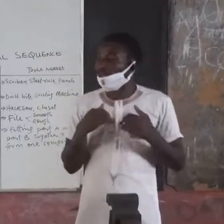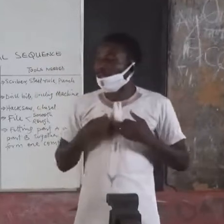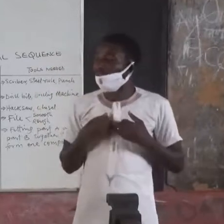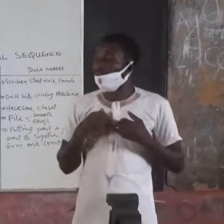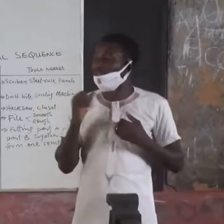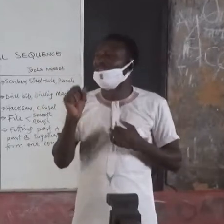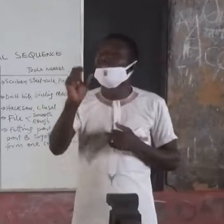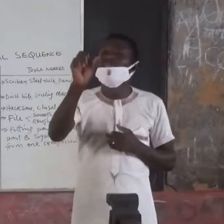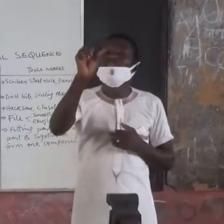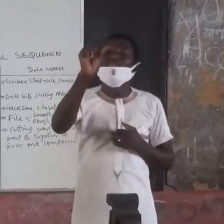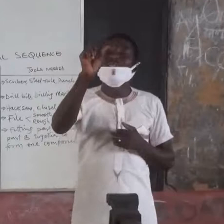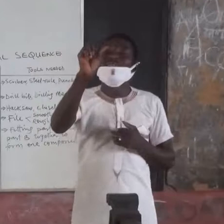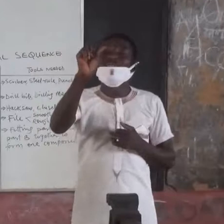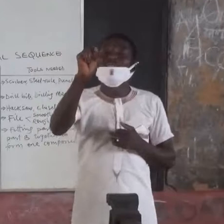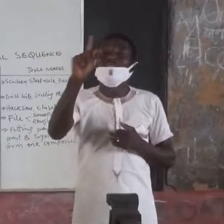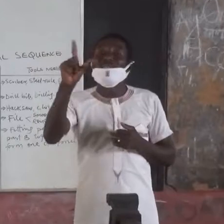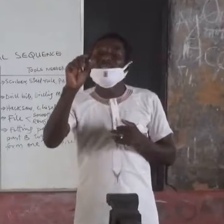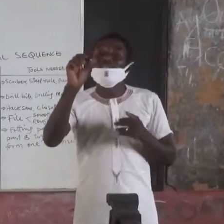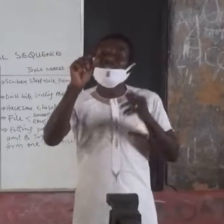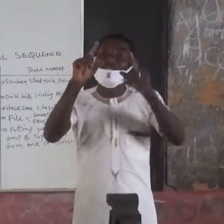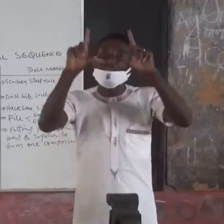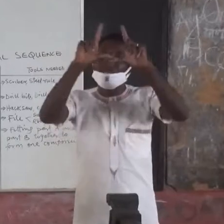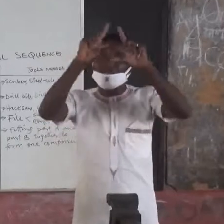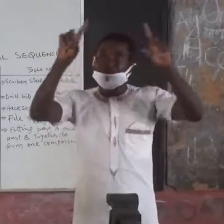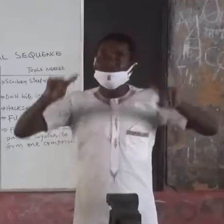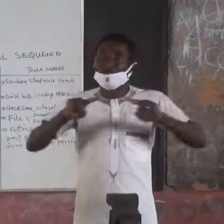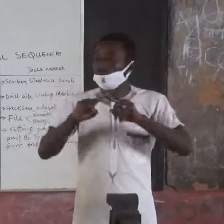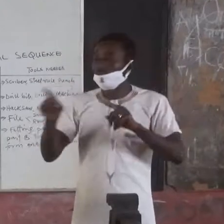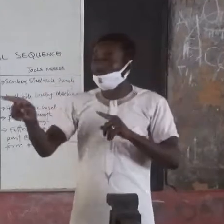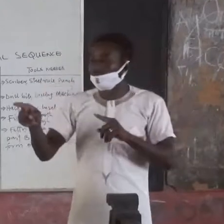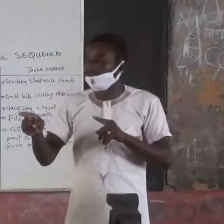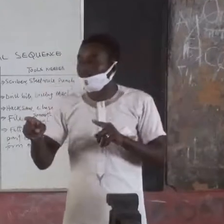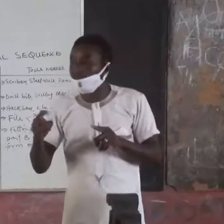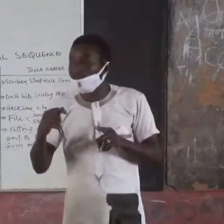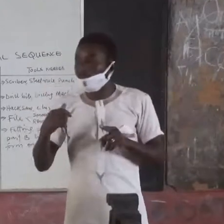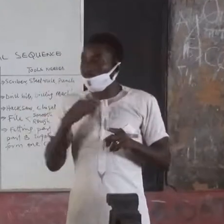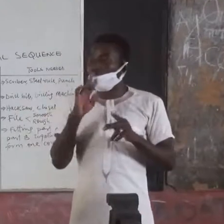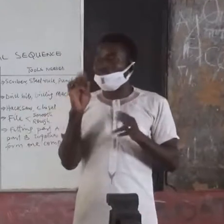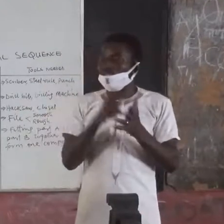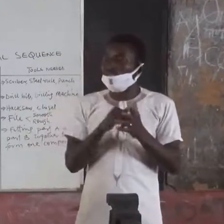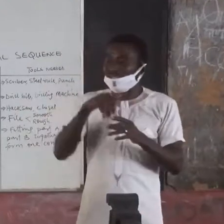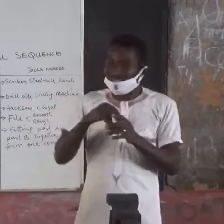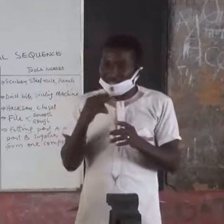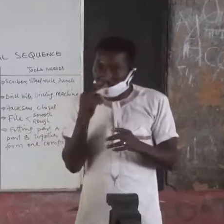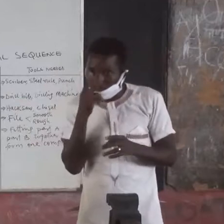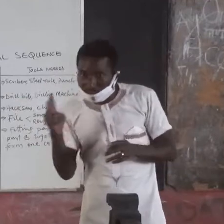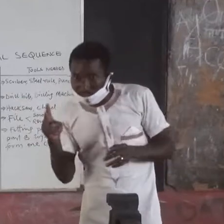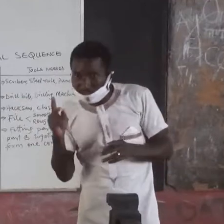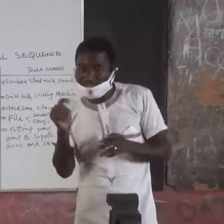call a tri-square. A tri-square. This is what we use in checking